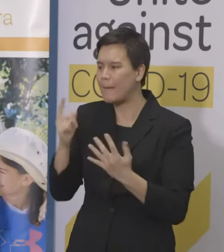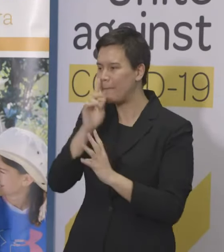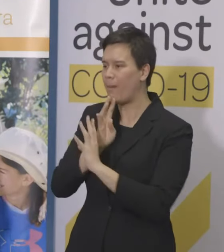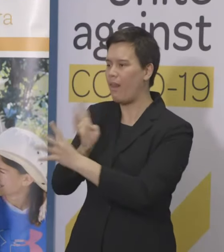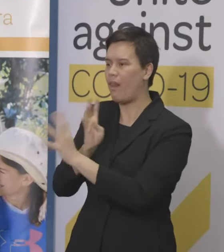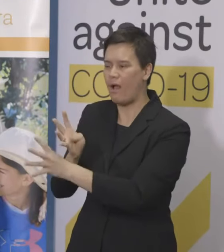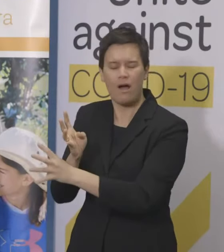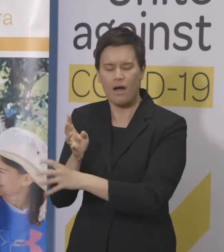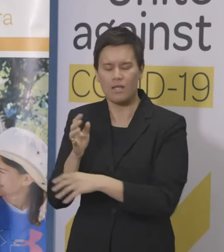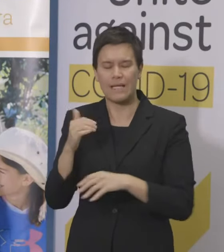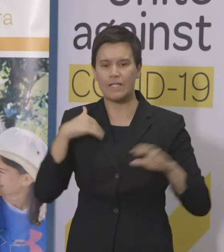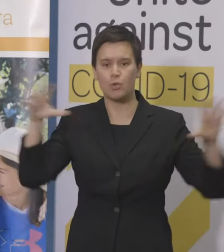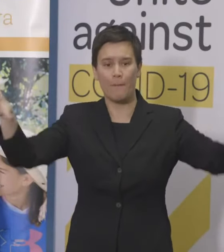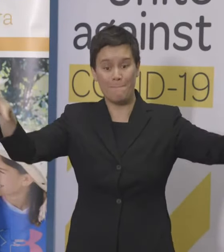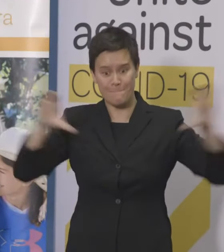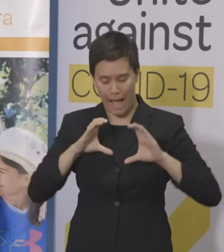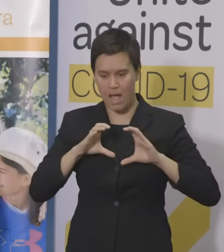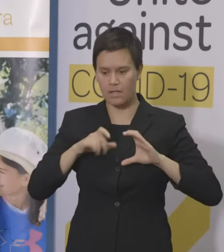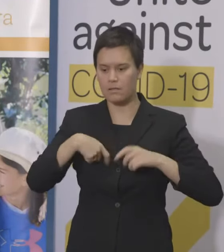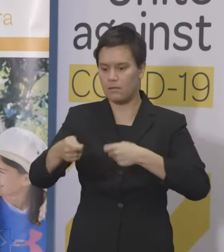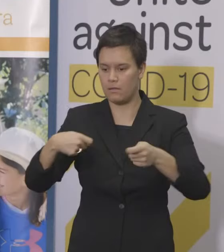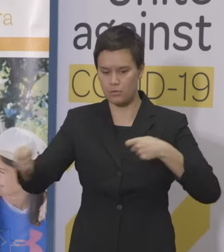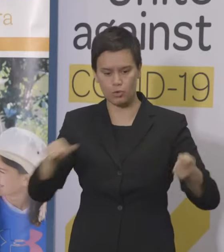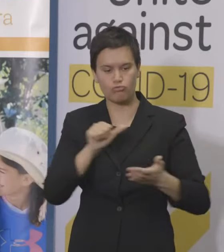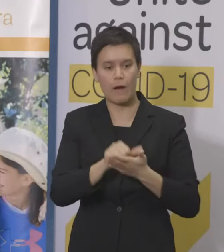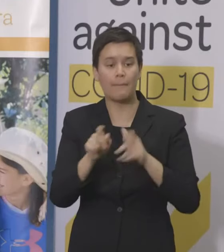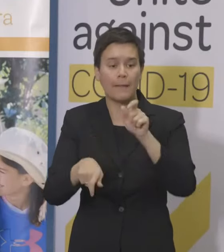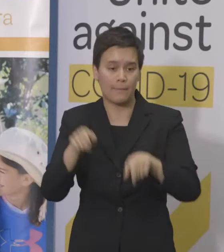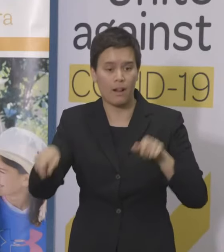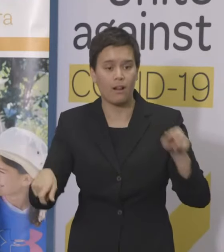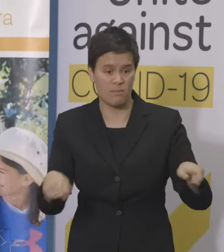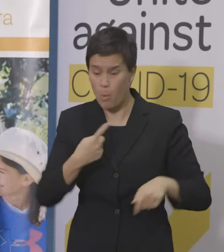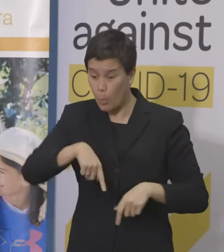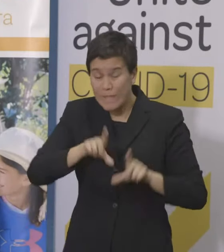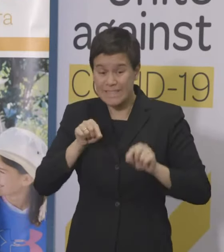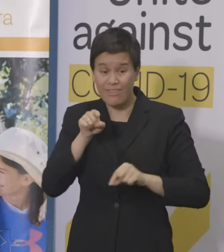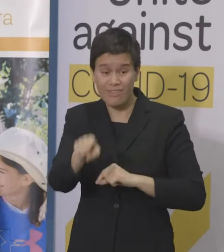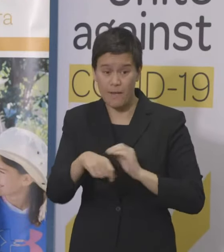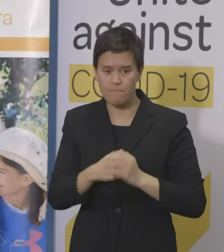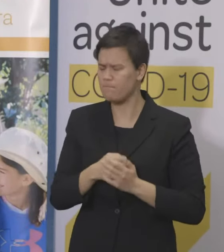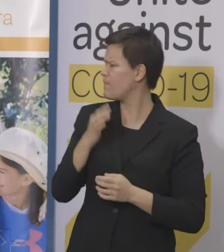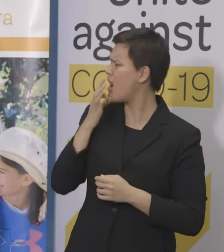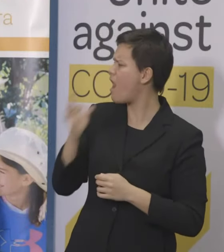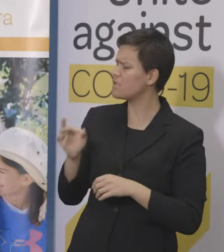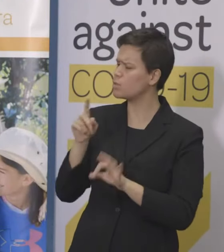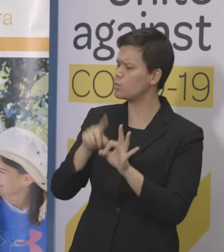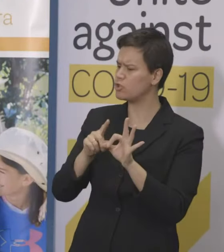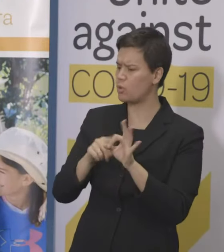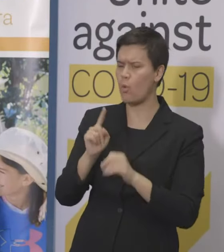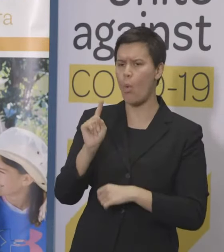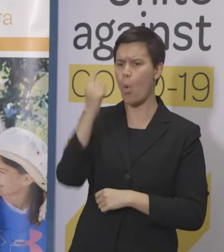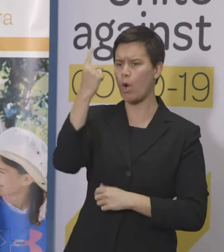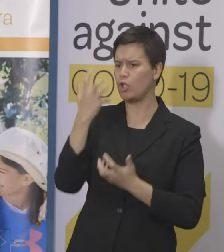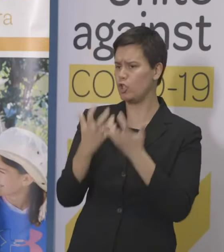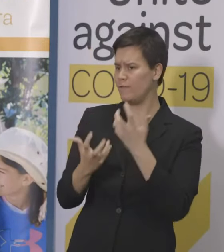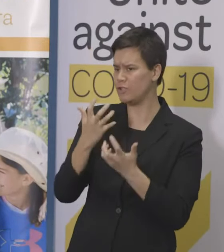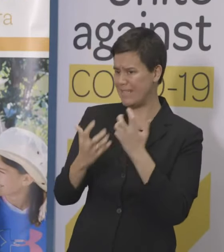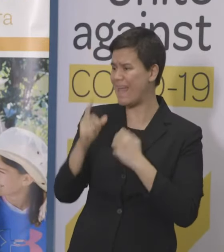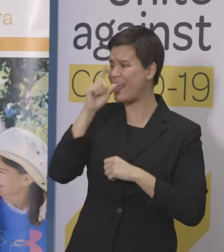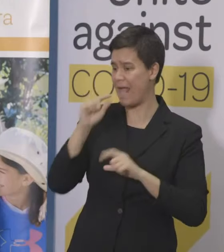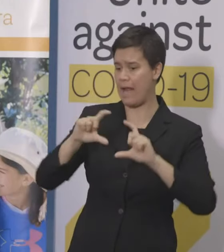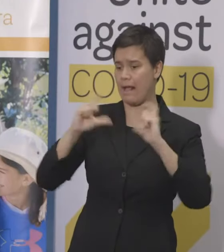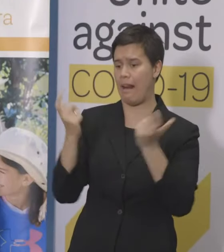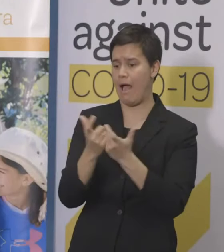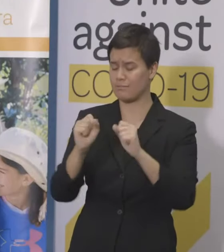we did. Please. How is Auckland Uni allowed to operate with classes with sizes up to 300